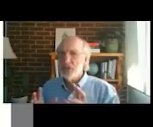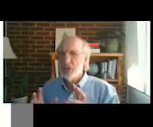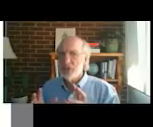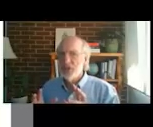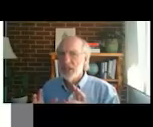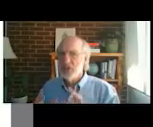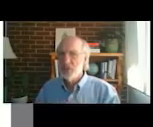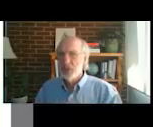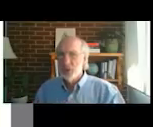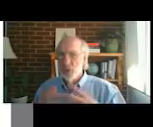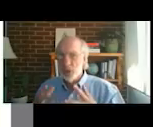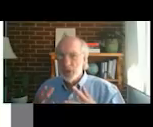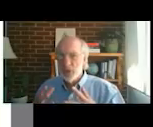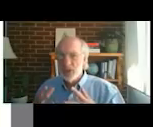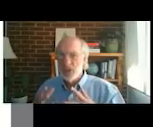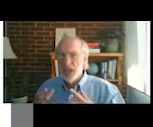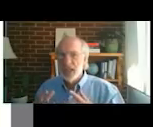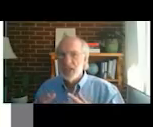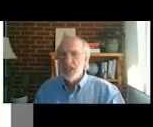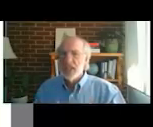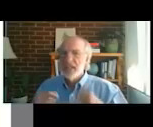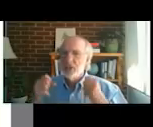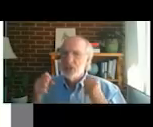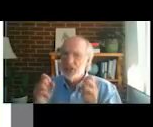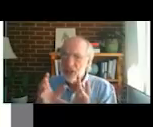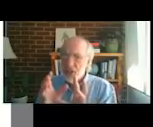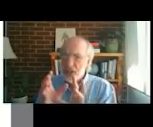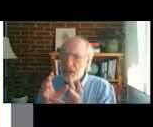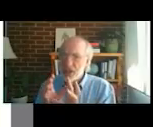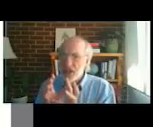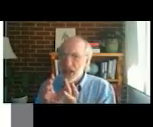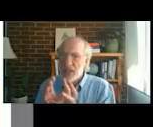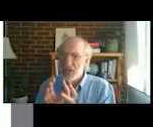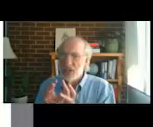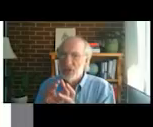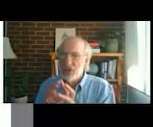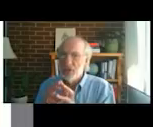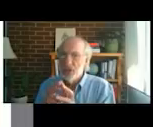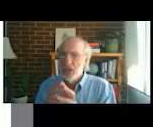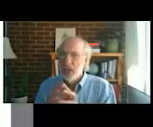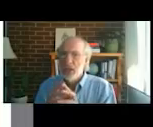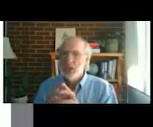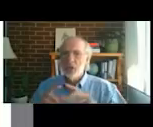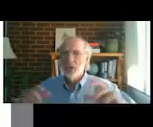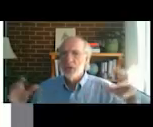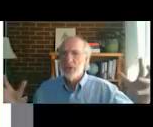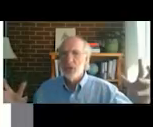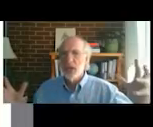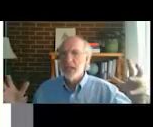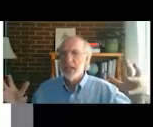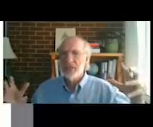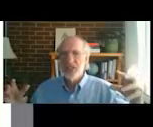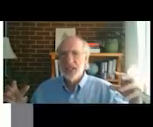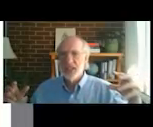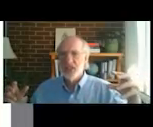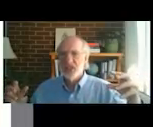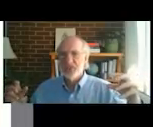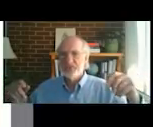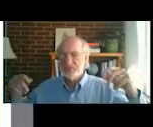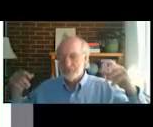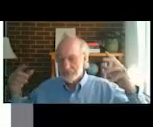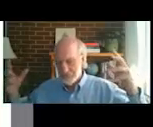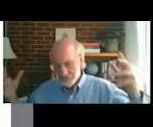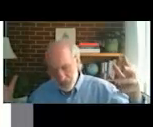a circumstance where you're working with a child and you're teaching the child to learn a variety of